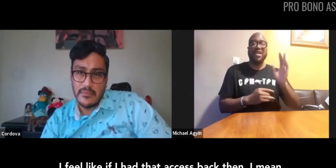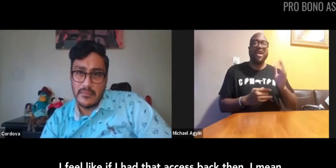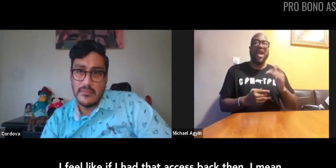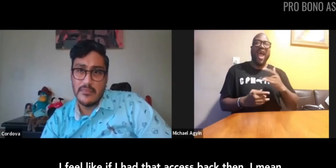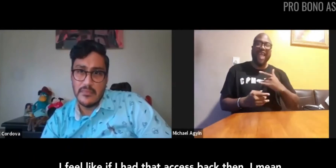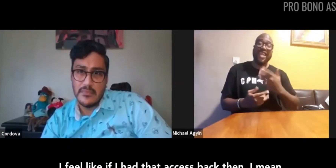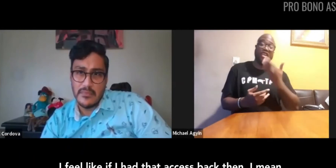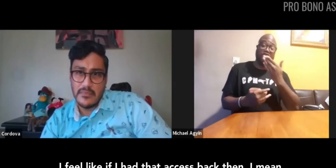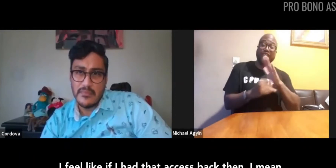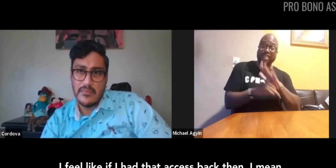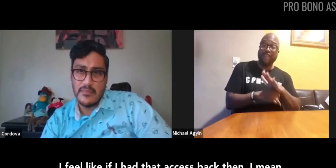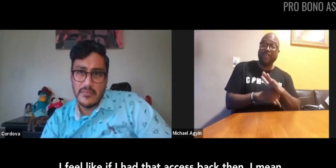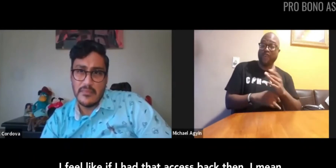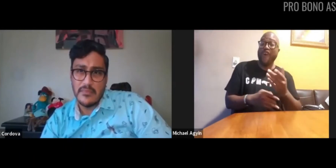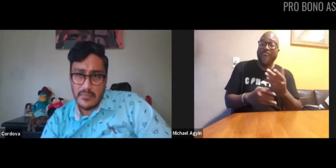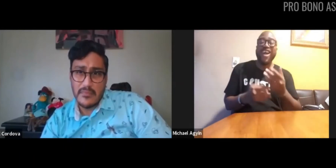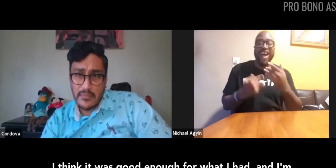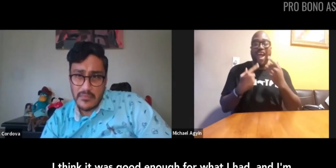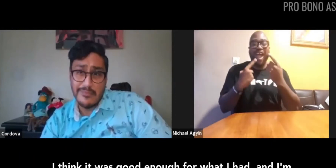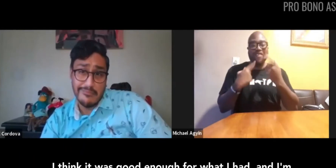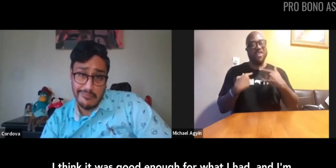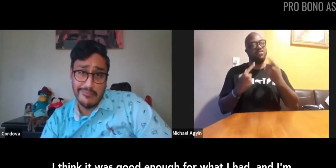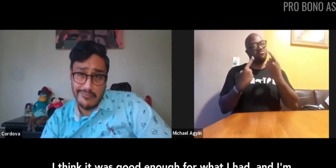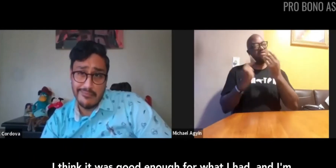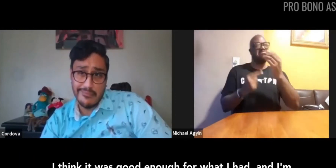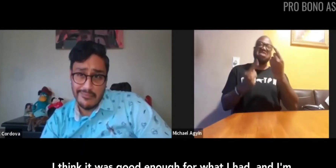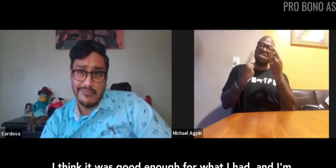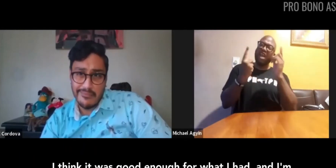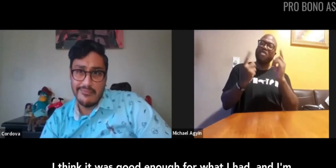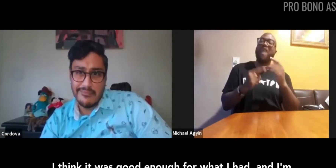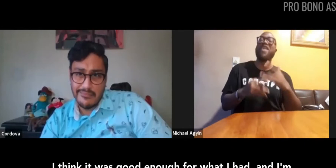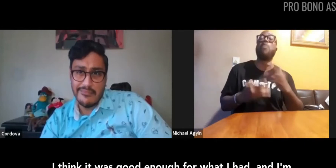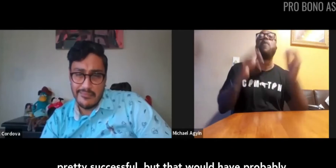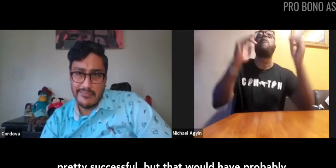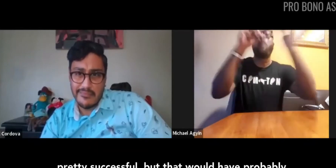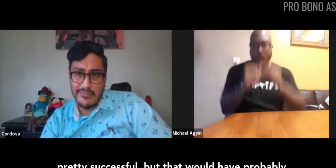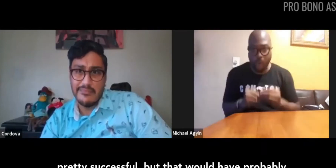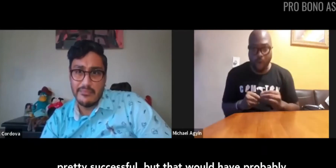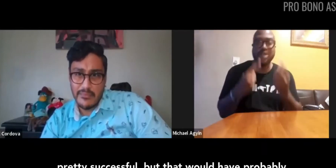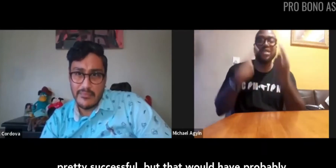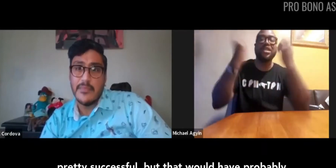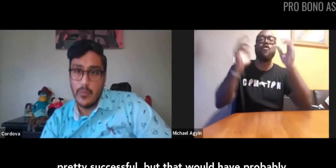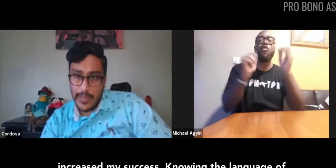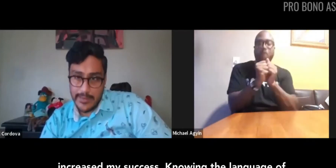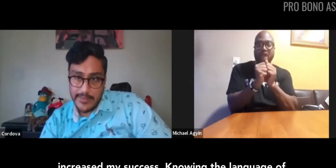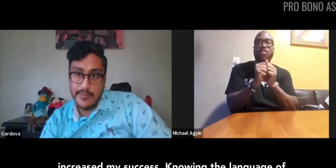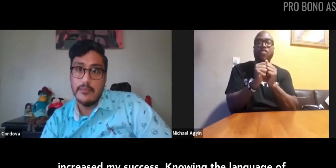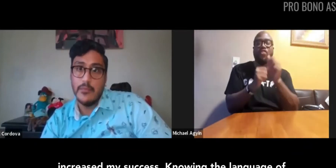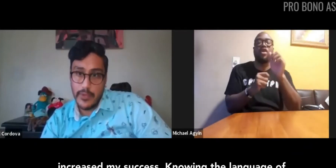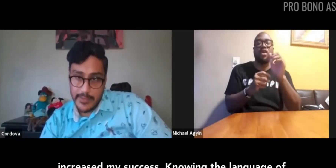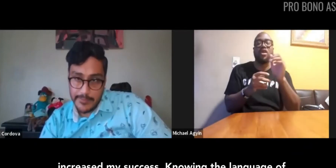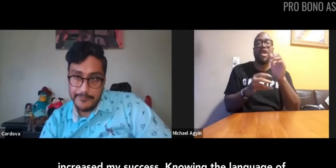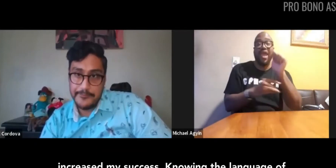I feel like if I had that access back then, I mean, I think it was good enough for what I had, and I'm pretty successful, but that would have probably increased